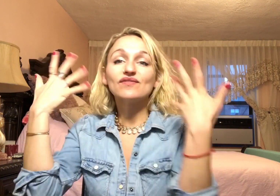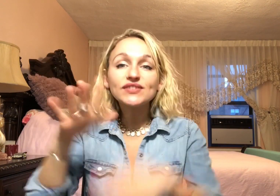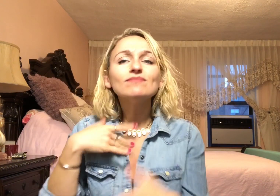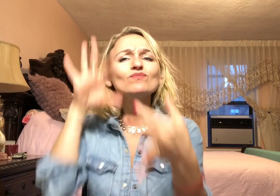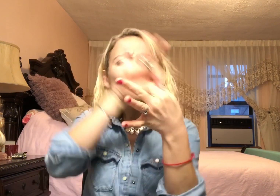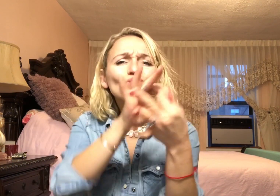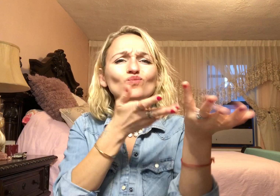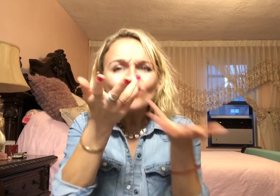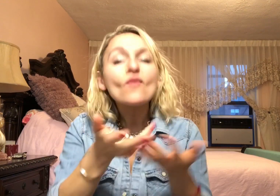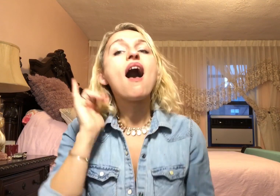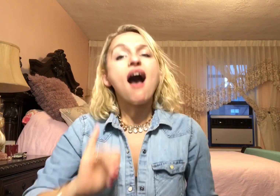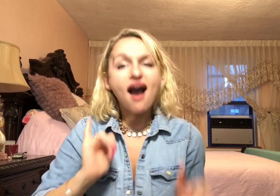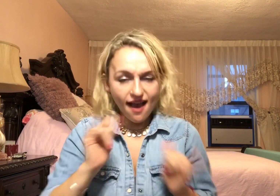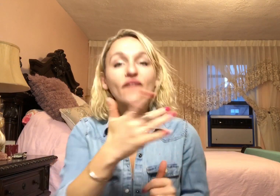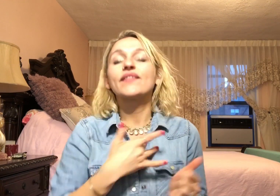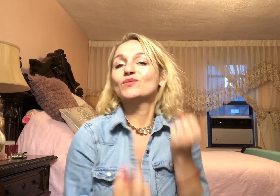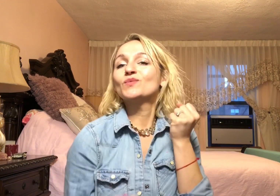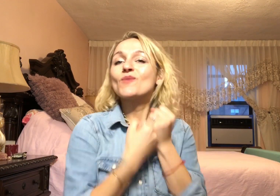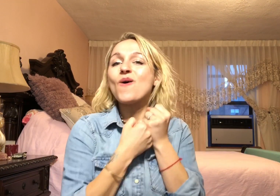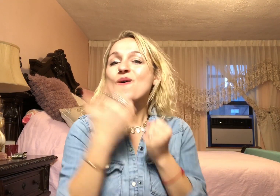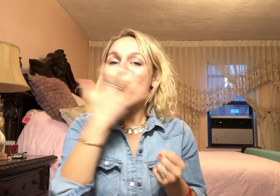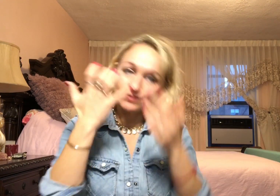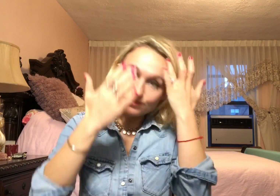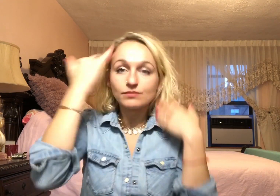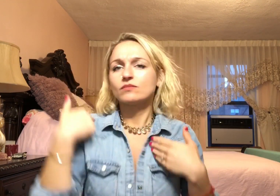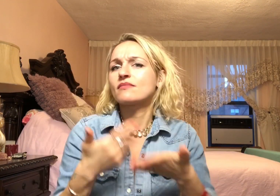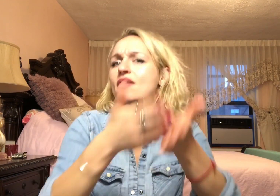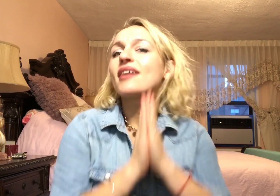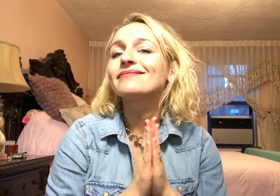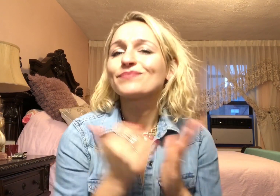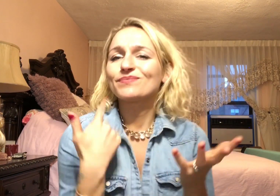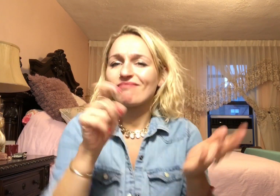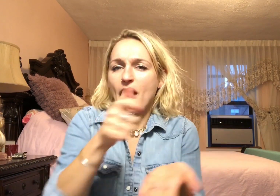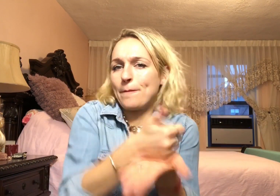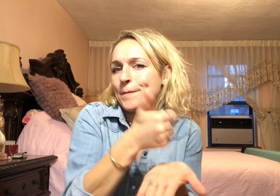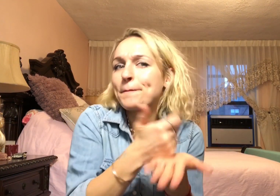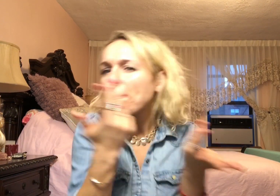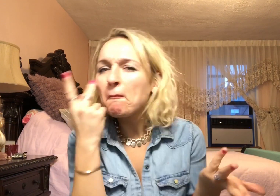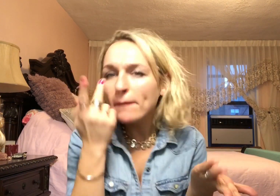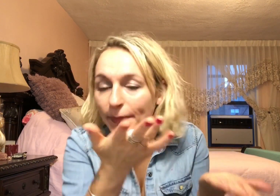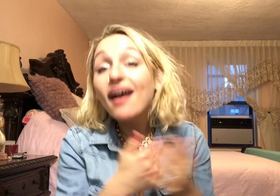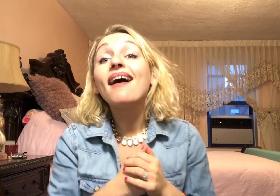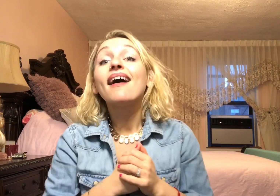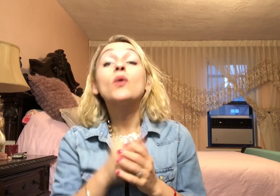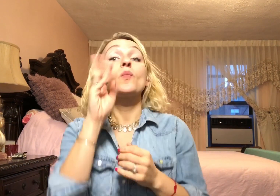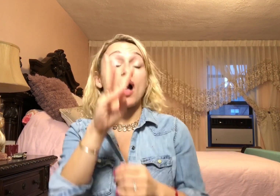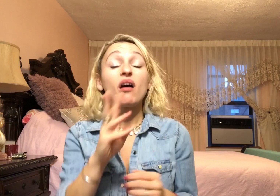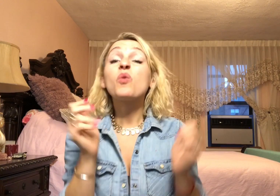road to recovery and withdrawal. Their support is overwhelming. I can discuss or ask anything